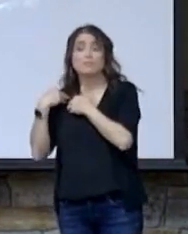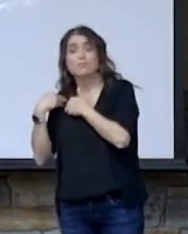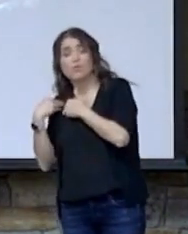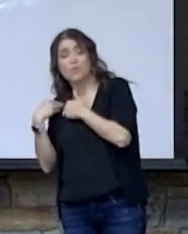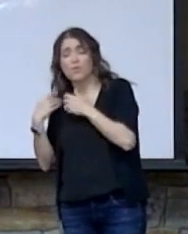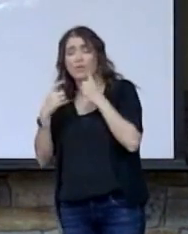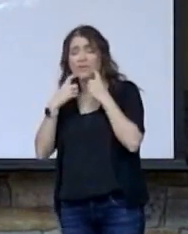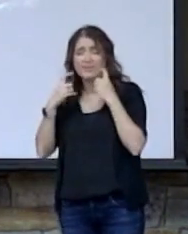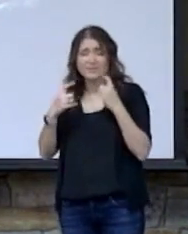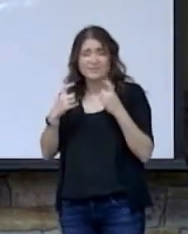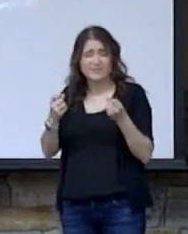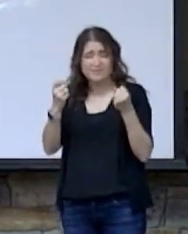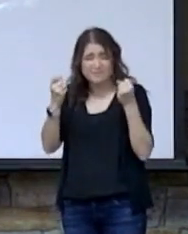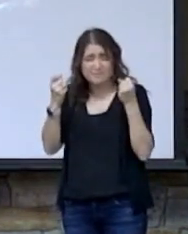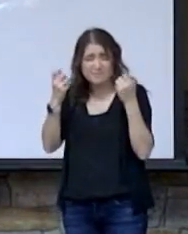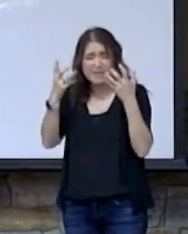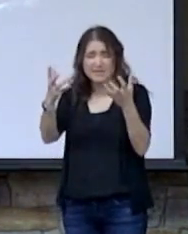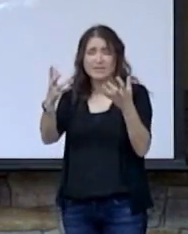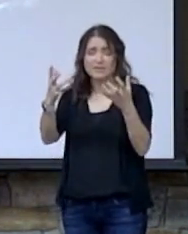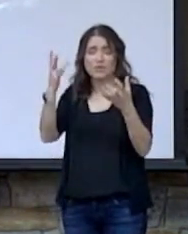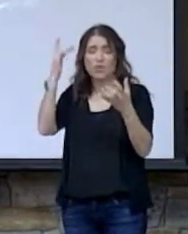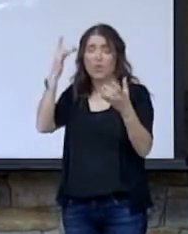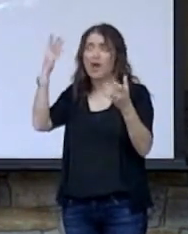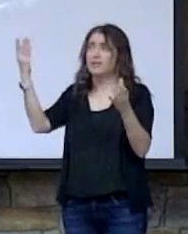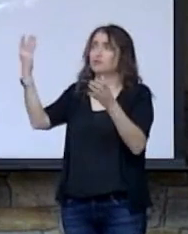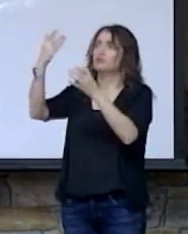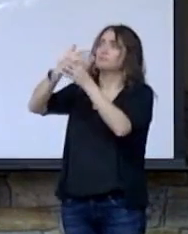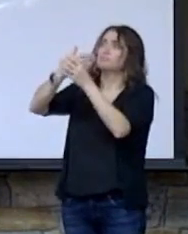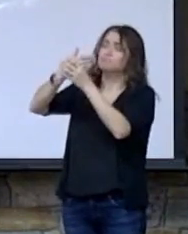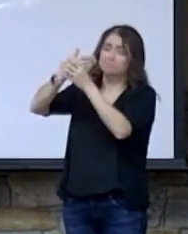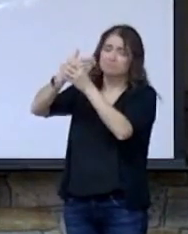of many and makes intercession for the transgressors.